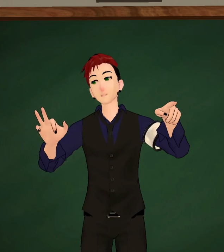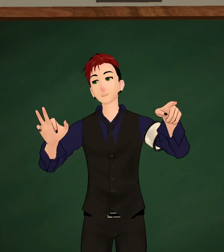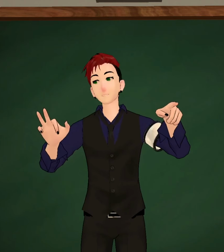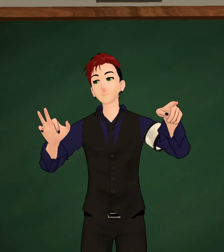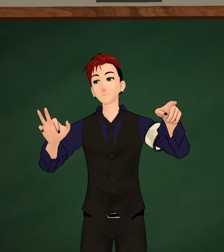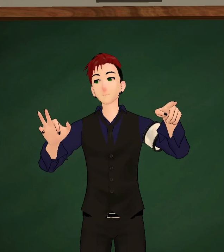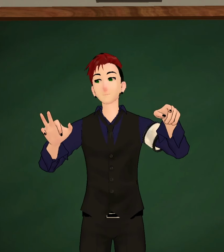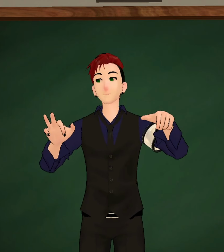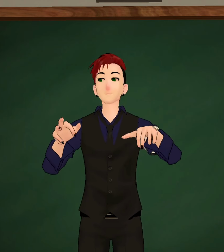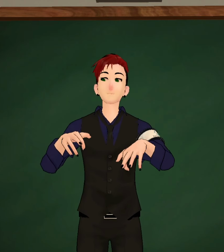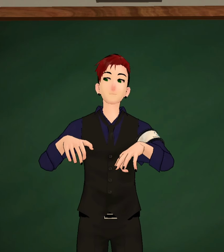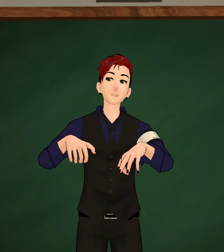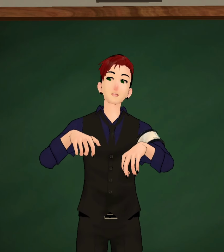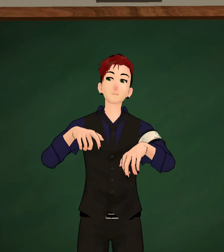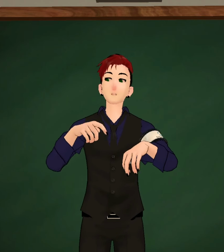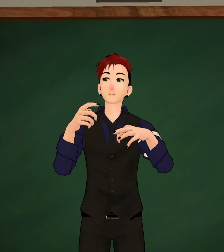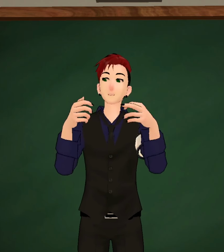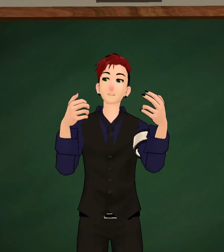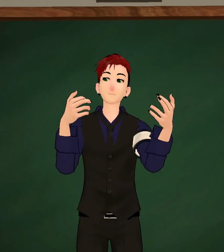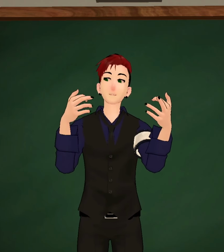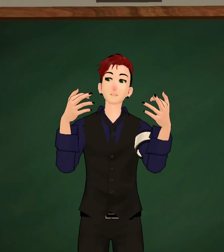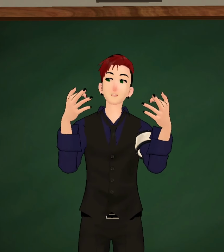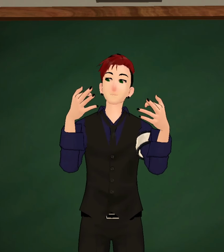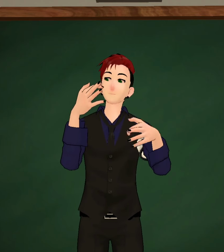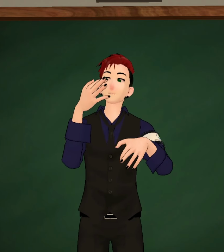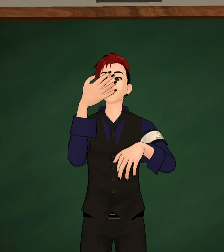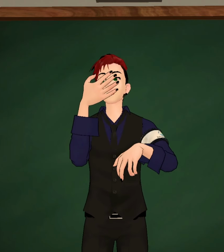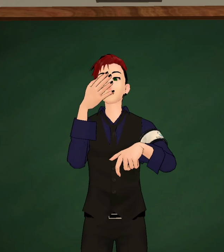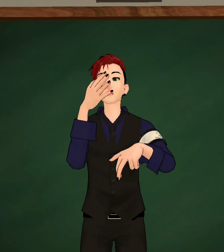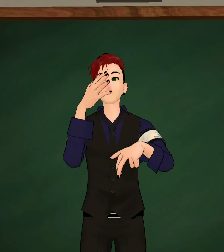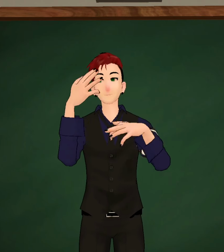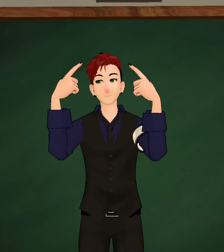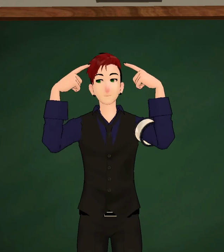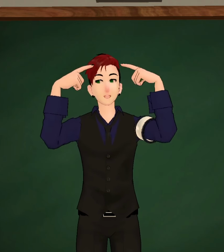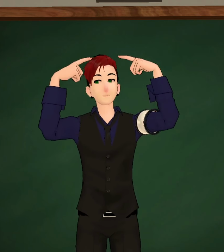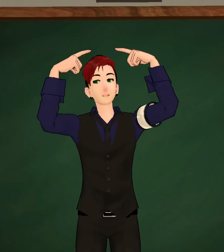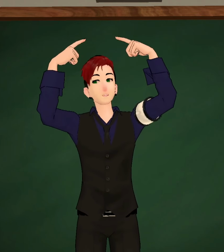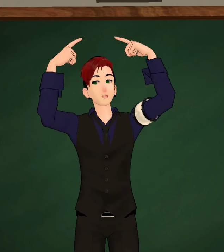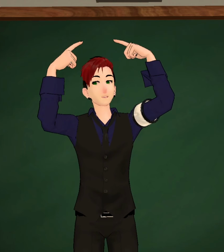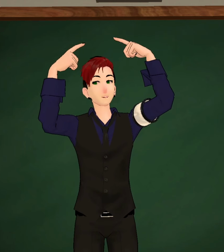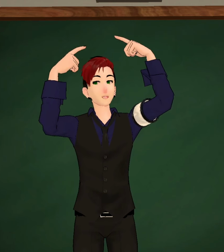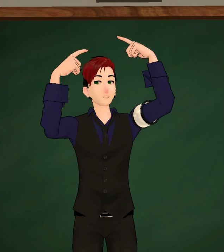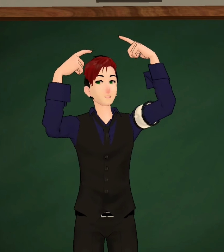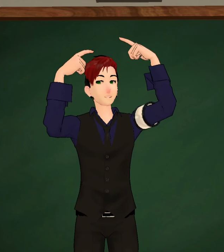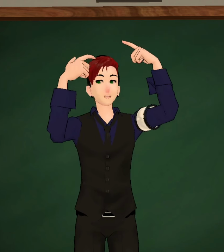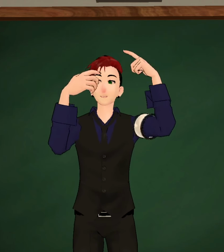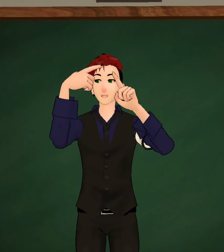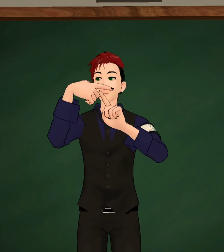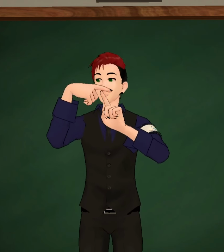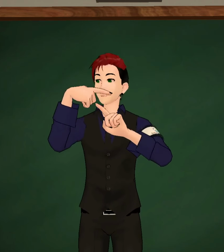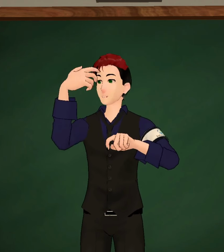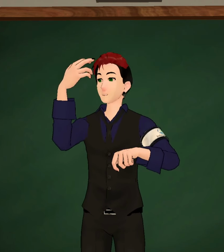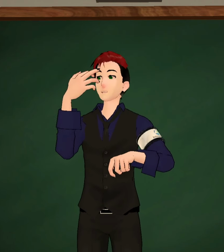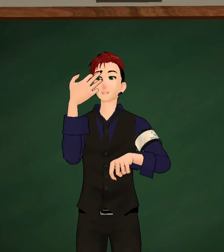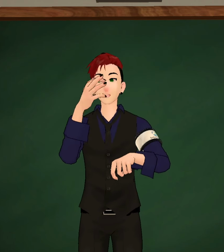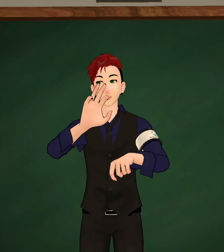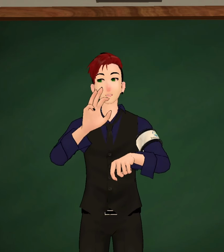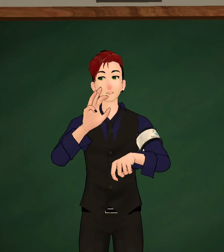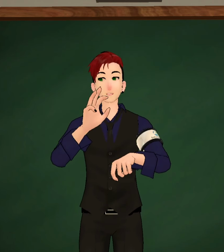hot. Like, or, you know, oh, talking about, like, again, I'll raise my eyebrows and talk about the temperature outside,